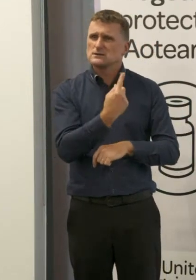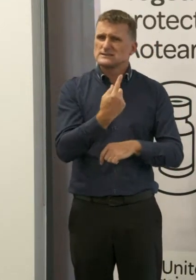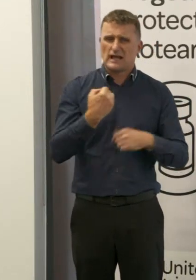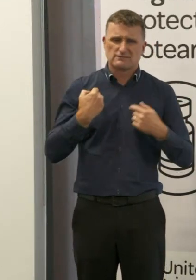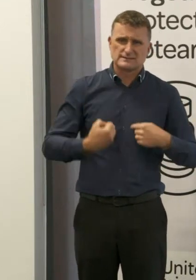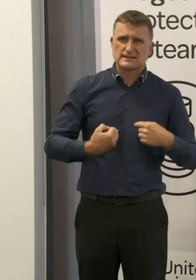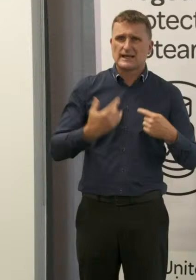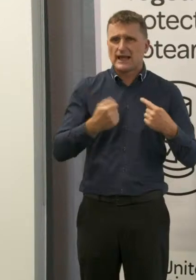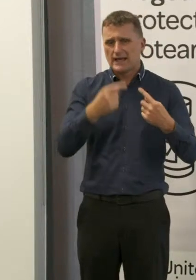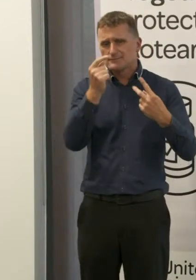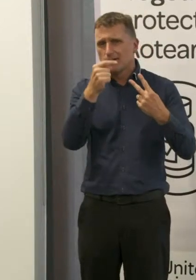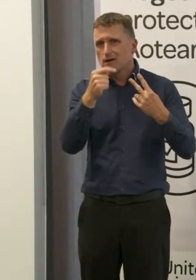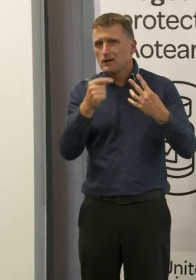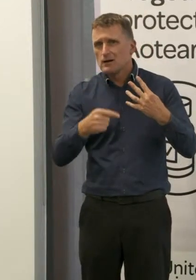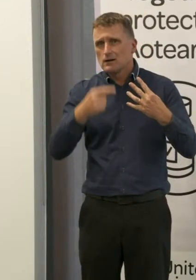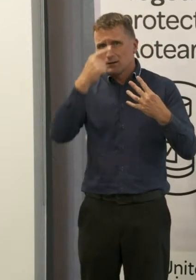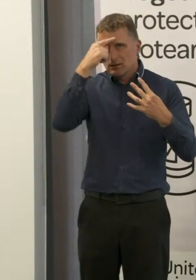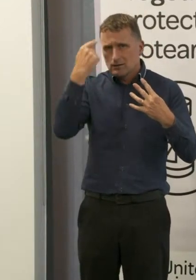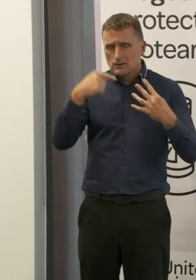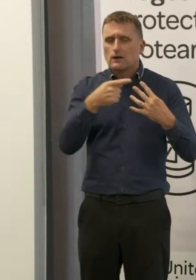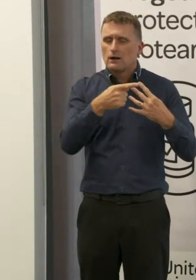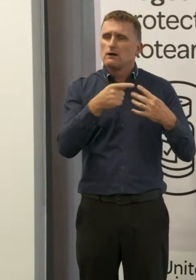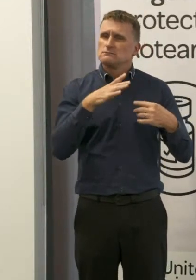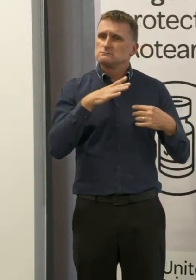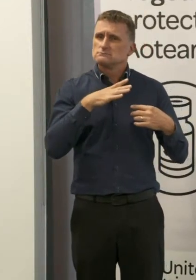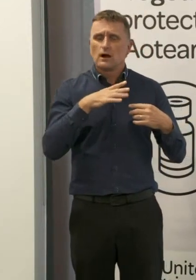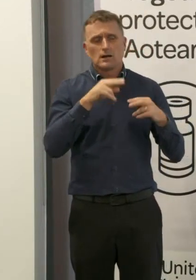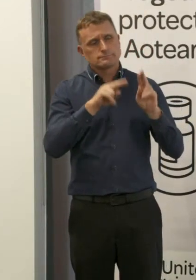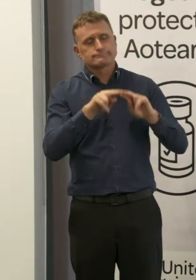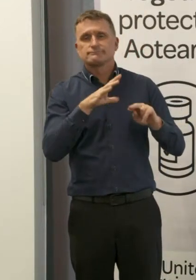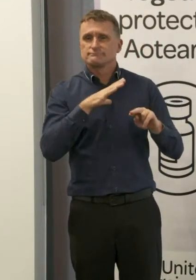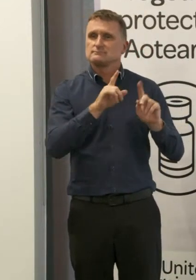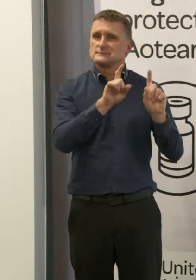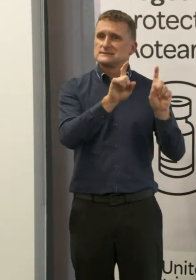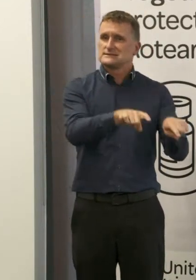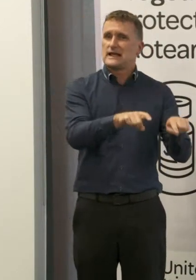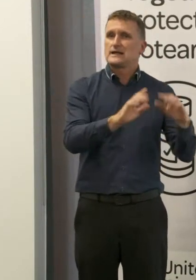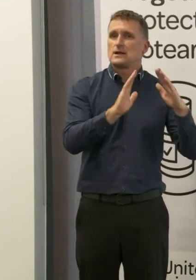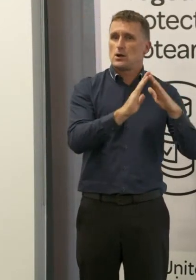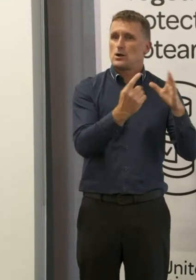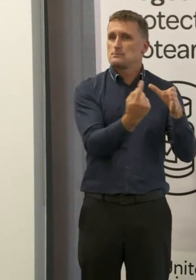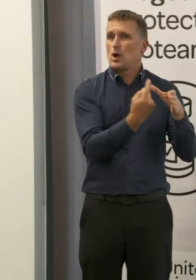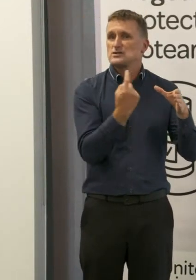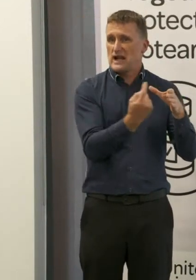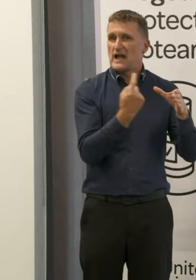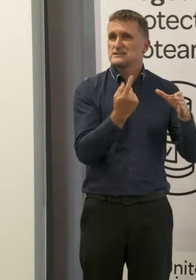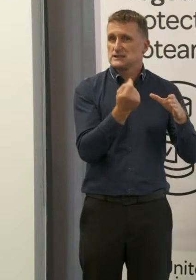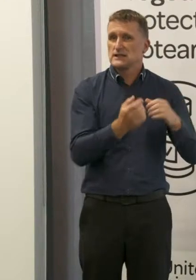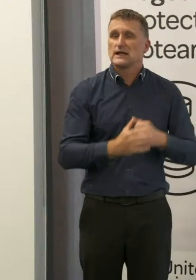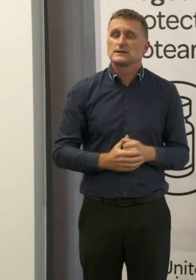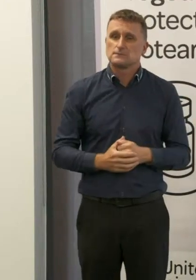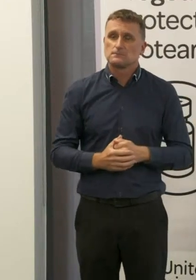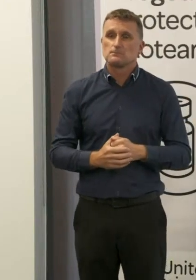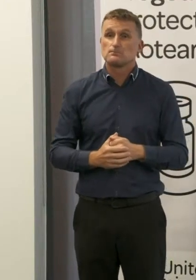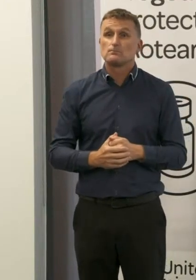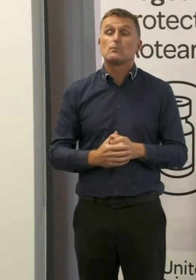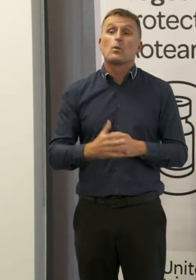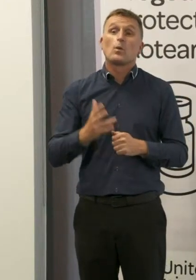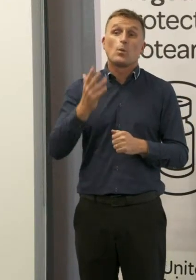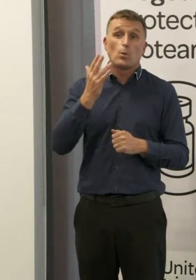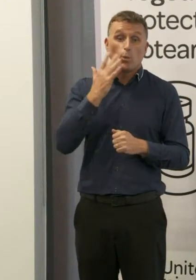person continues to self-manage. Finally, at the end of the self-management, at the end of the isolation